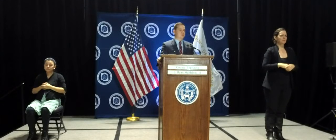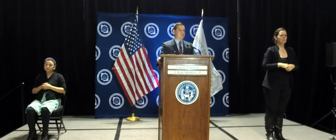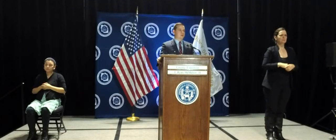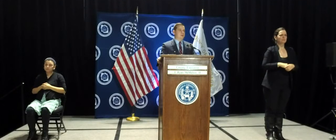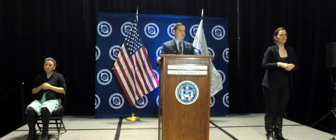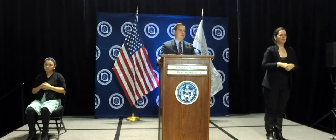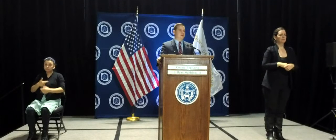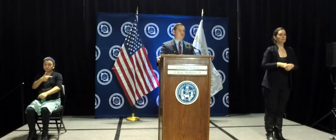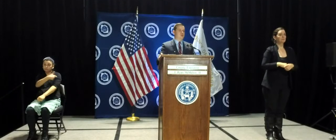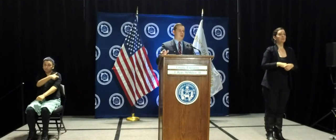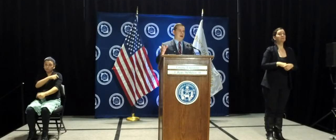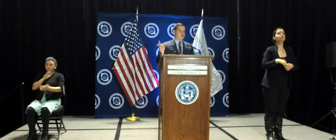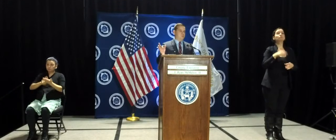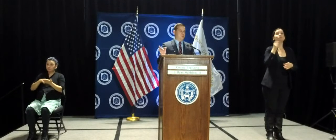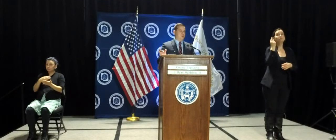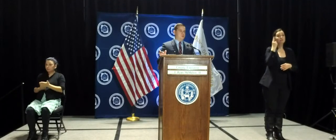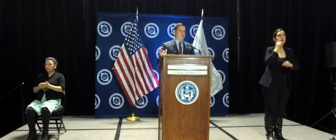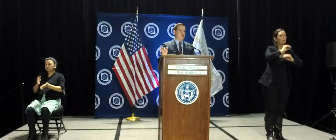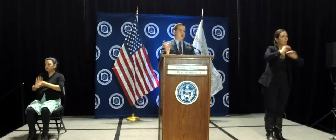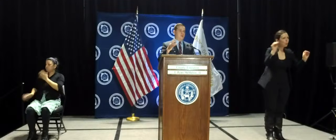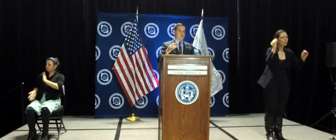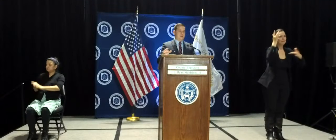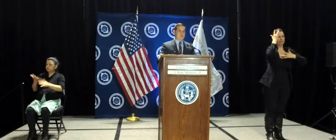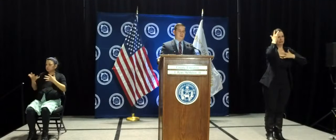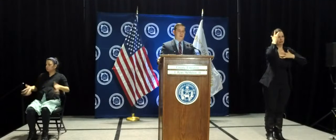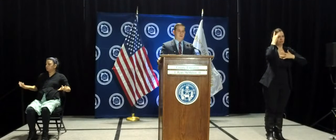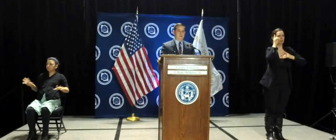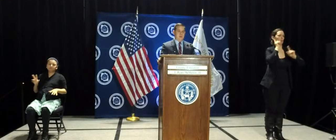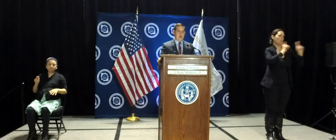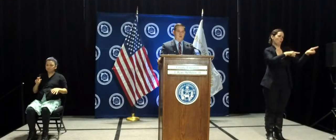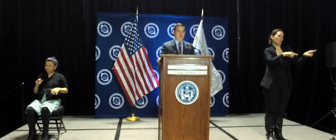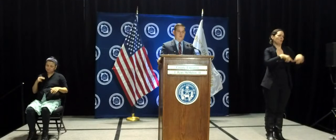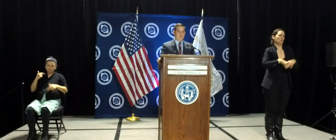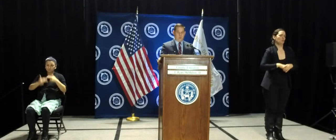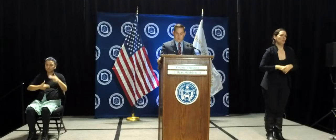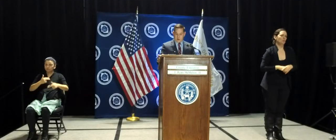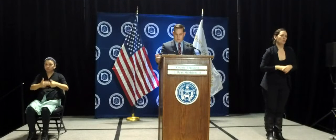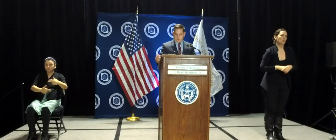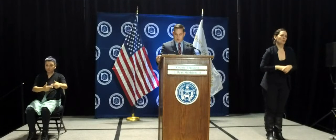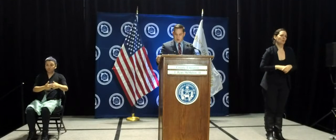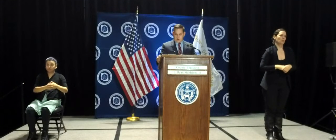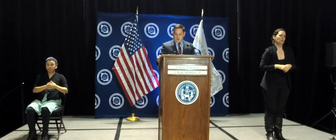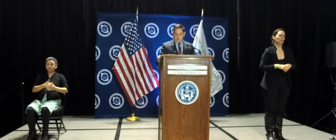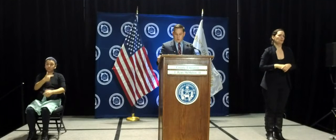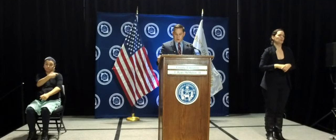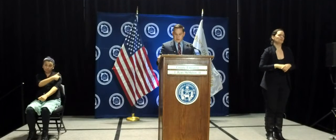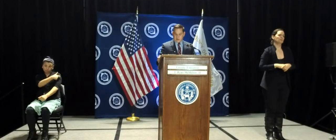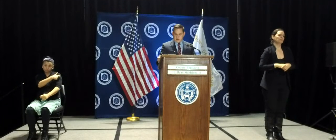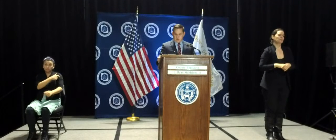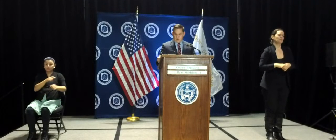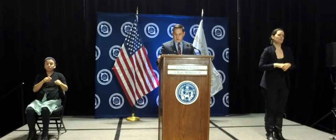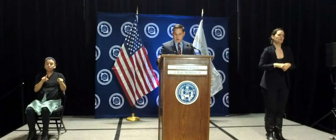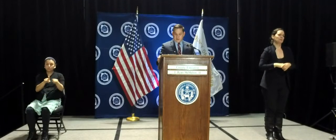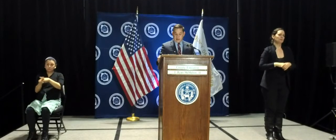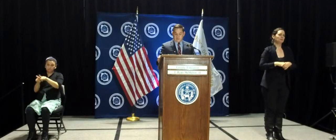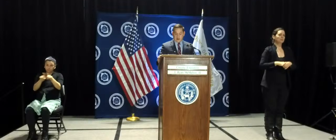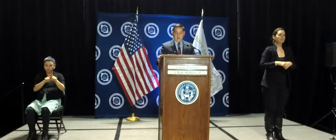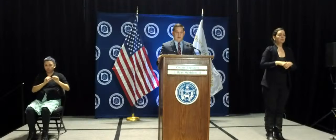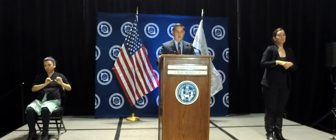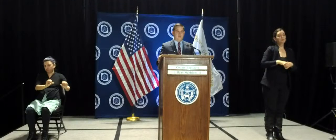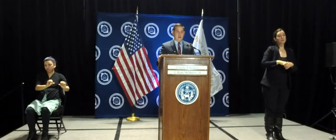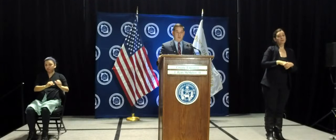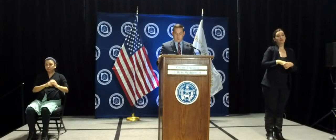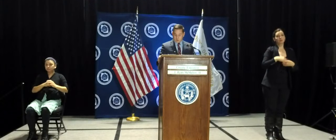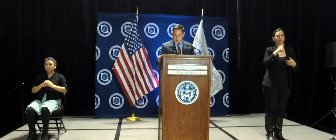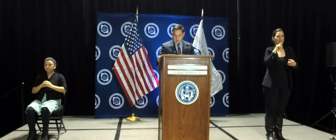this is in addition to the hospitals and other testing sites. These are county-driven programs. So we're going to continue to work to identify